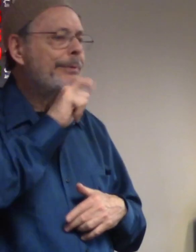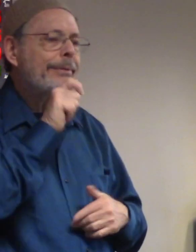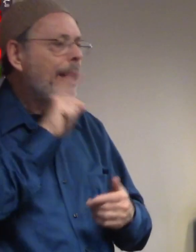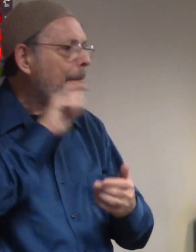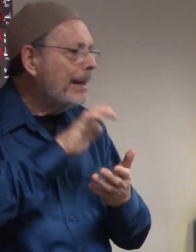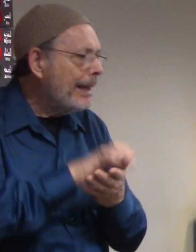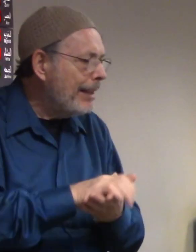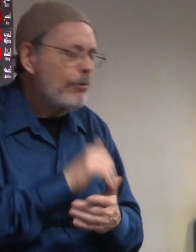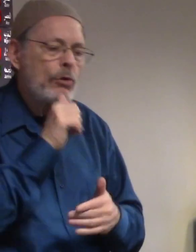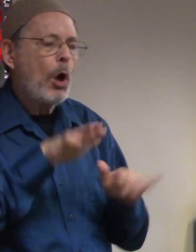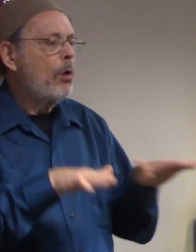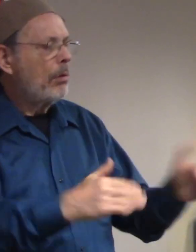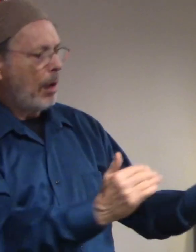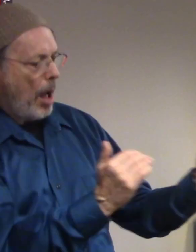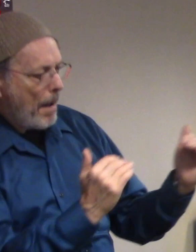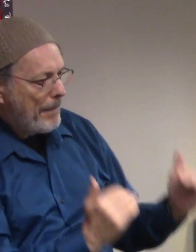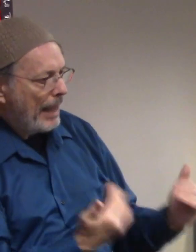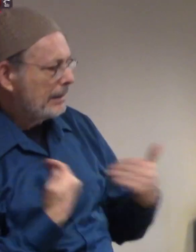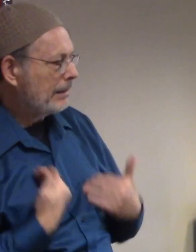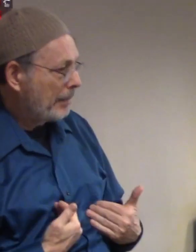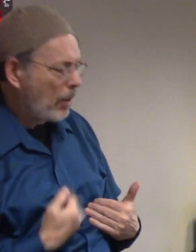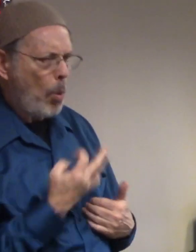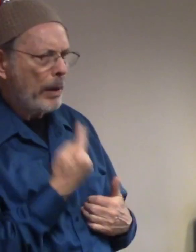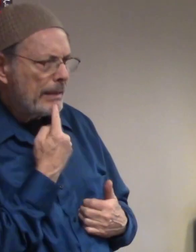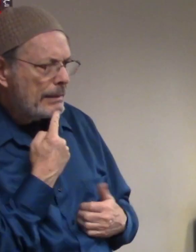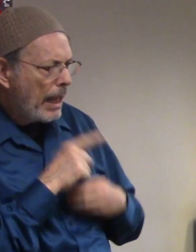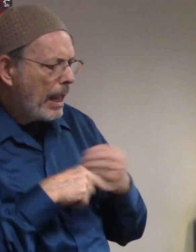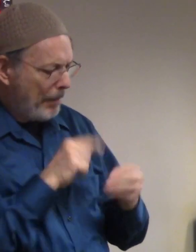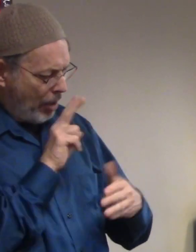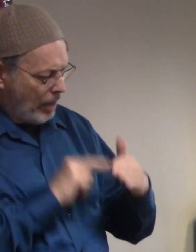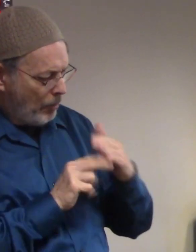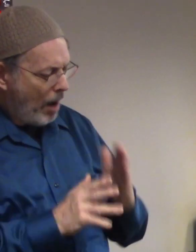Allah. Do not abase me. What does he say about the Prophet